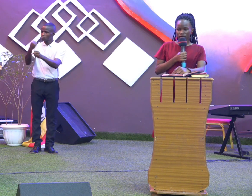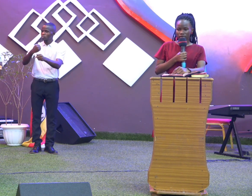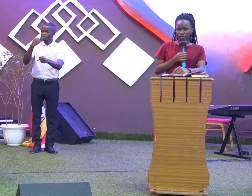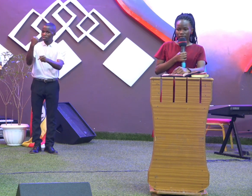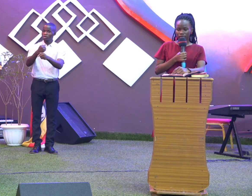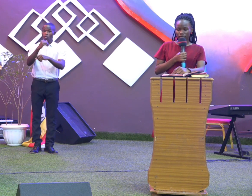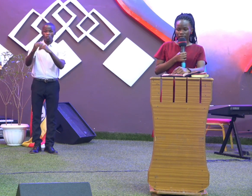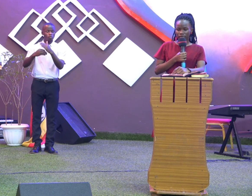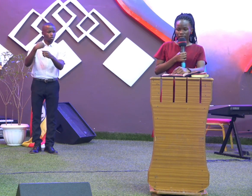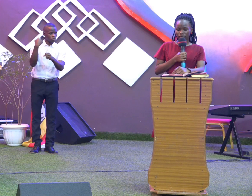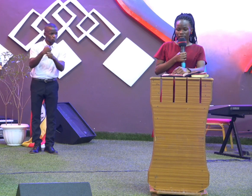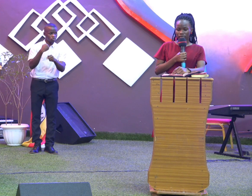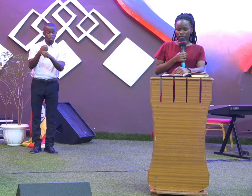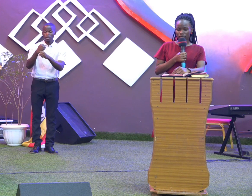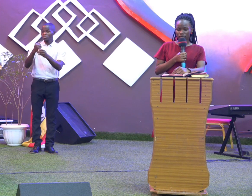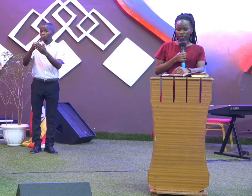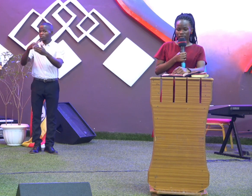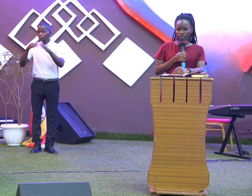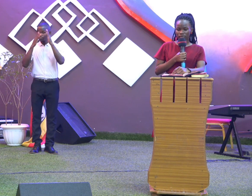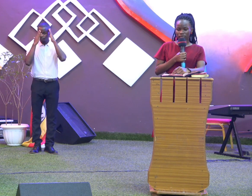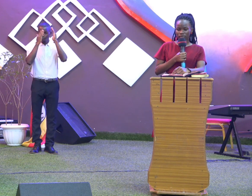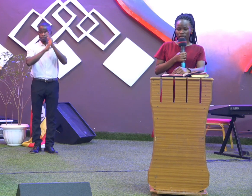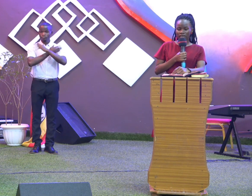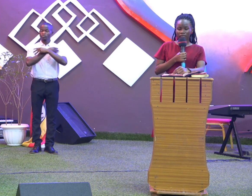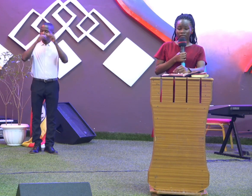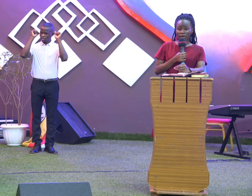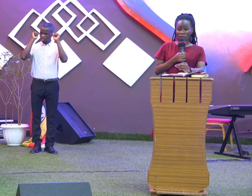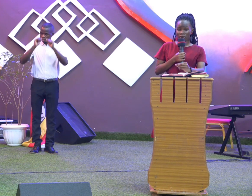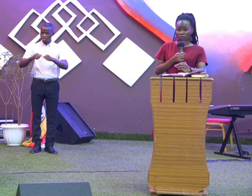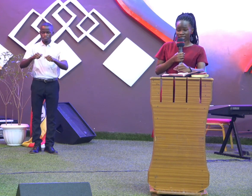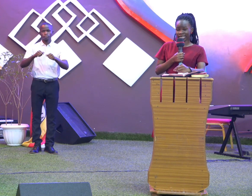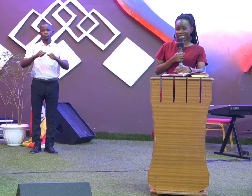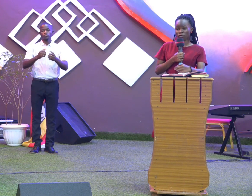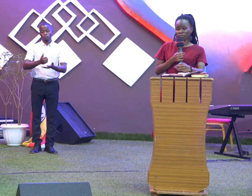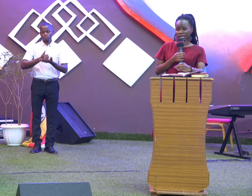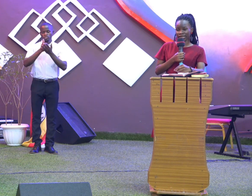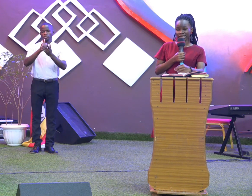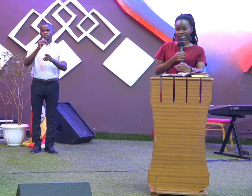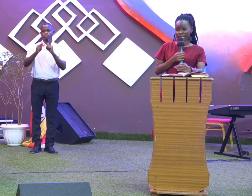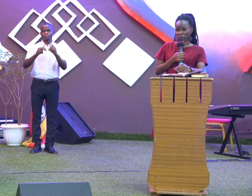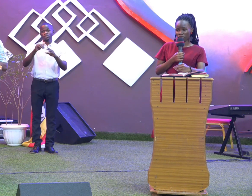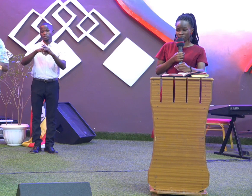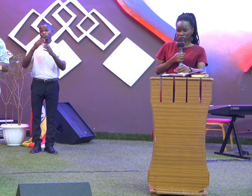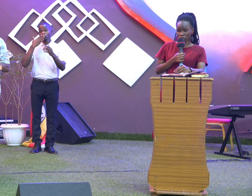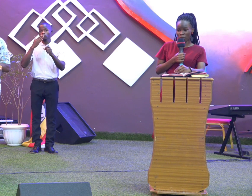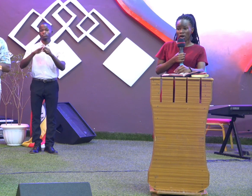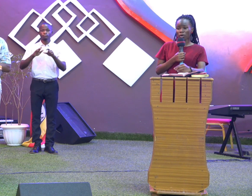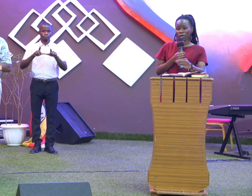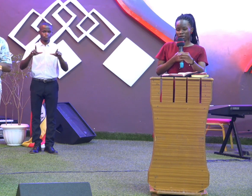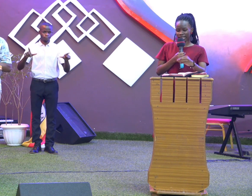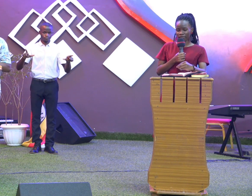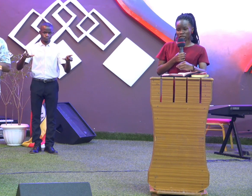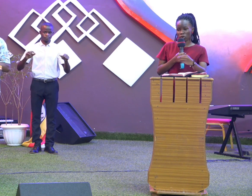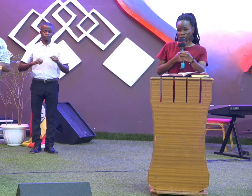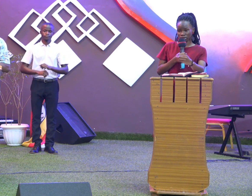atukulembera, tugenda kusobola okutuusa abantu mu nsi ensuubize. If every one of us, just like we've been under the leadership of Bishop,